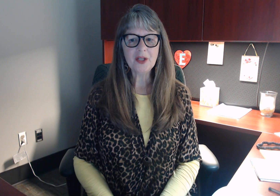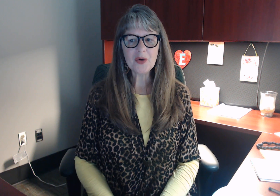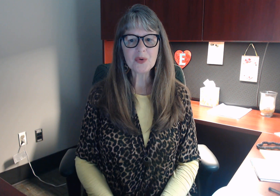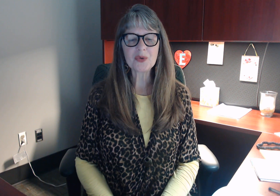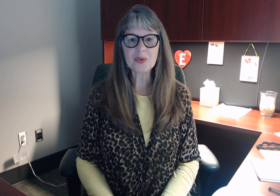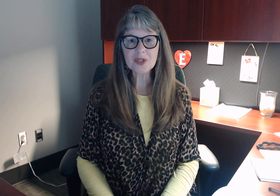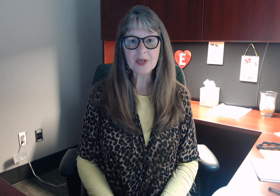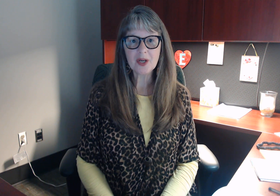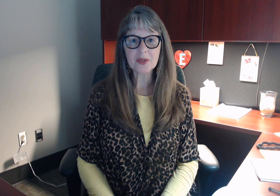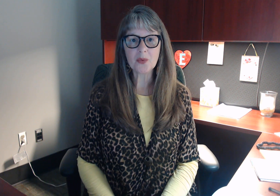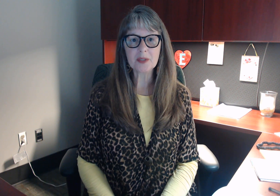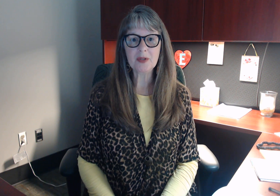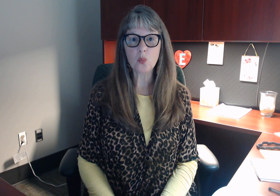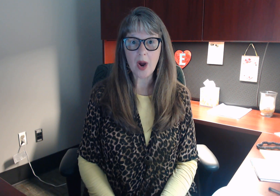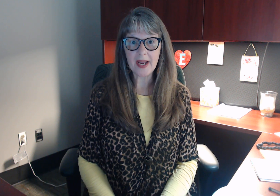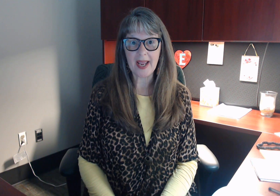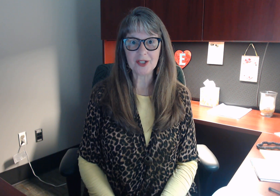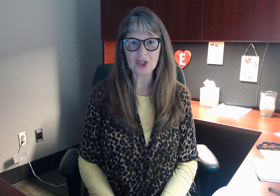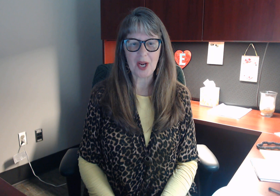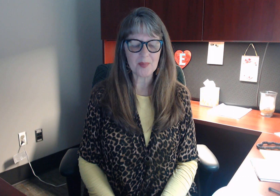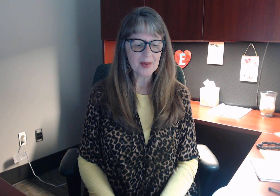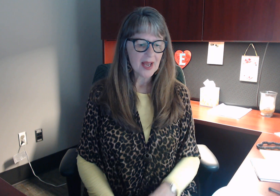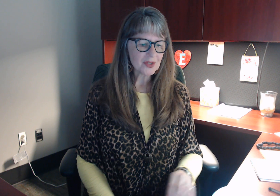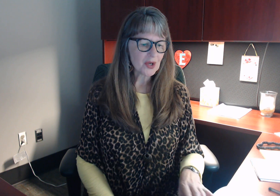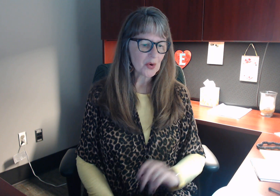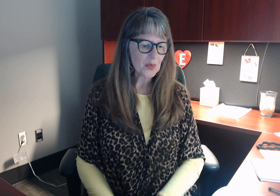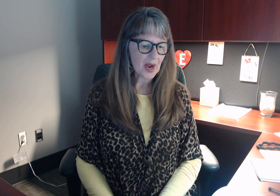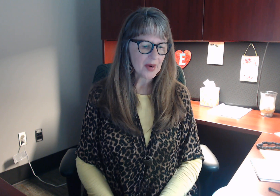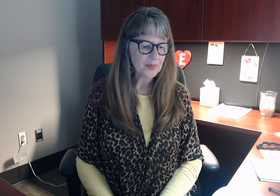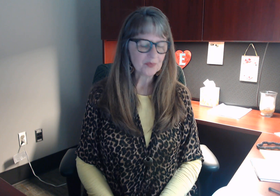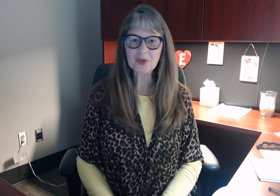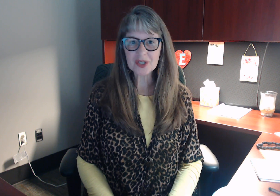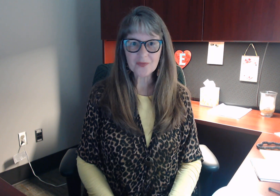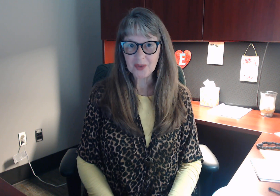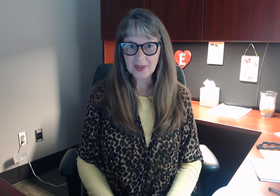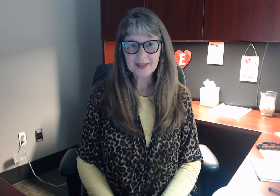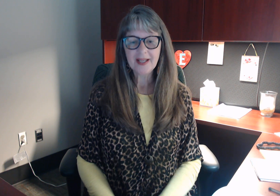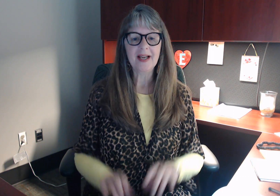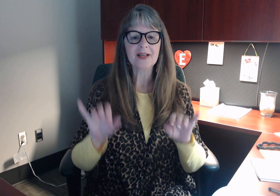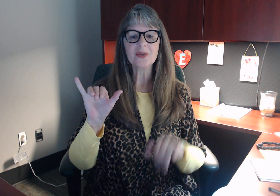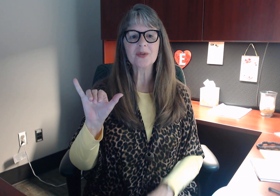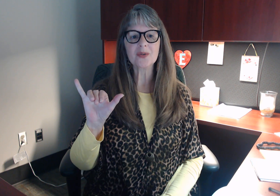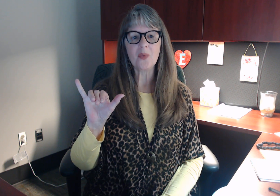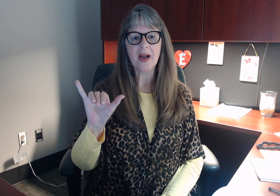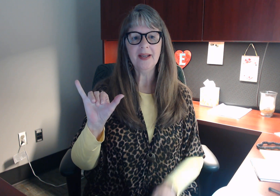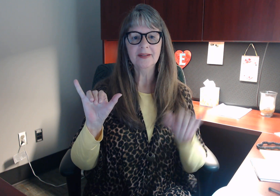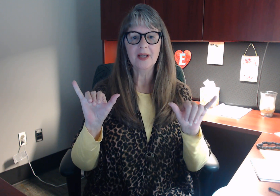Hello, so this video is going to be the Y hand shape, so which is a fun one. So this is a Y, and this